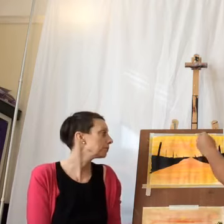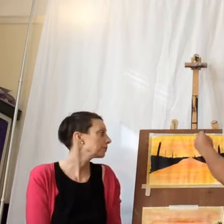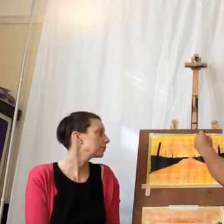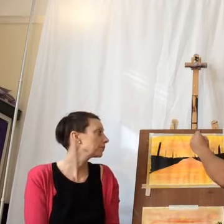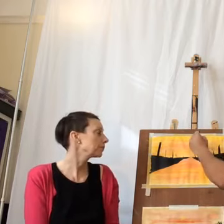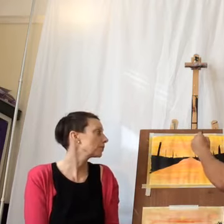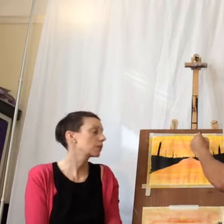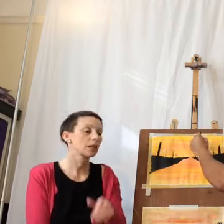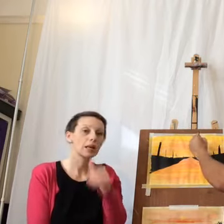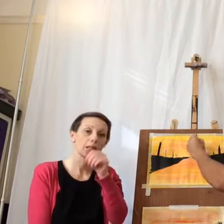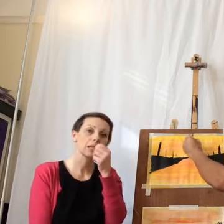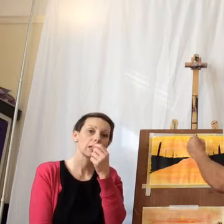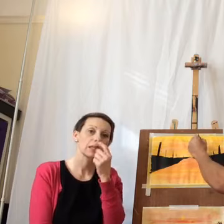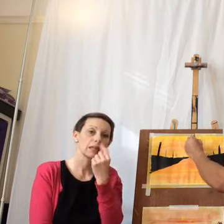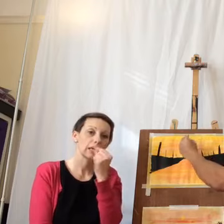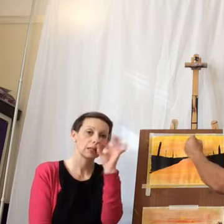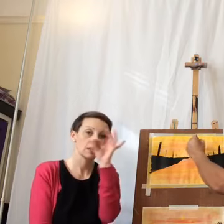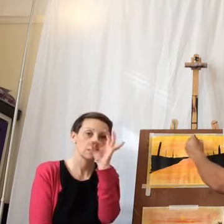and